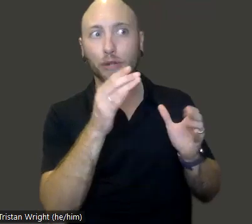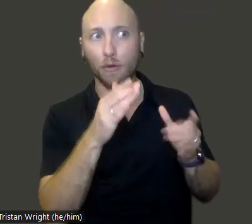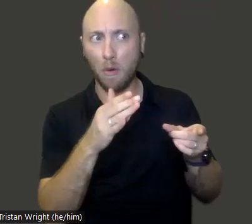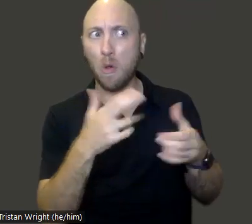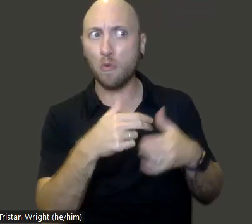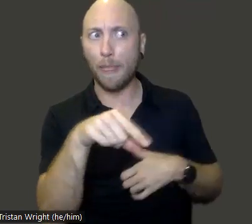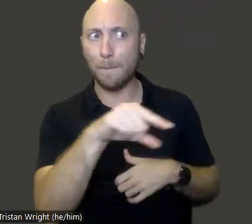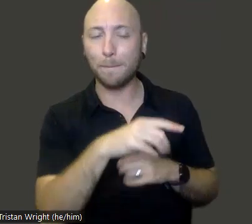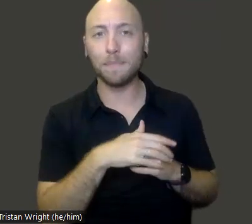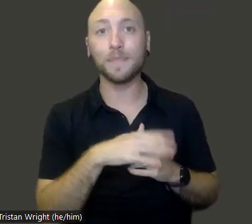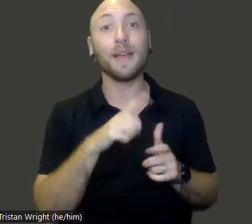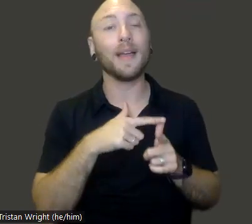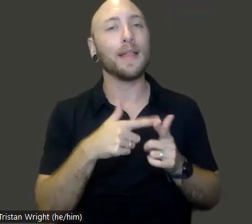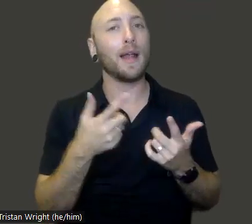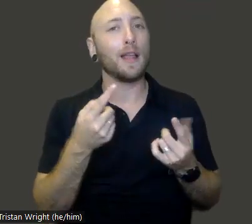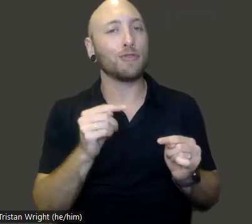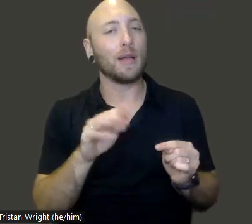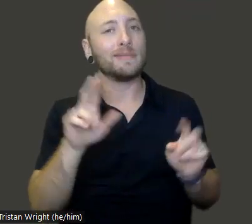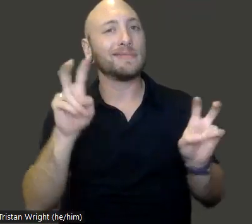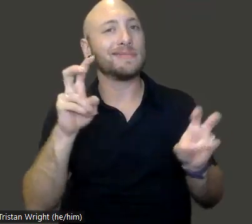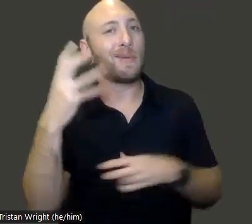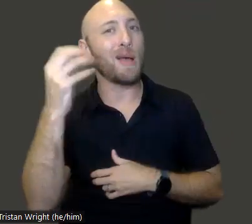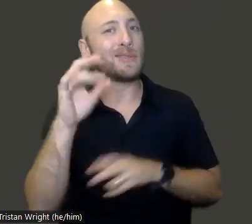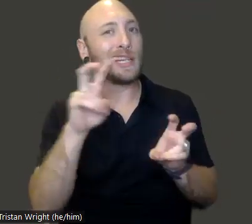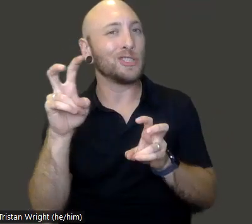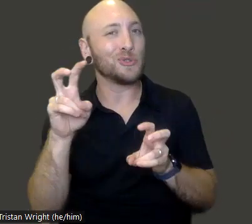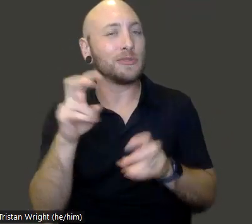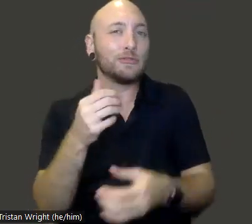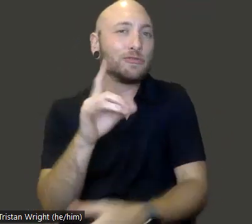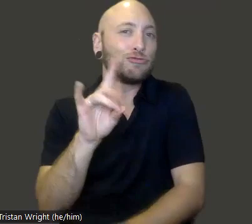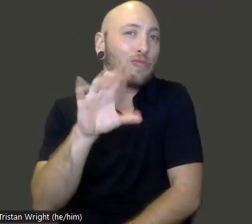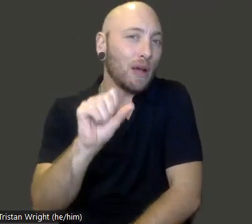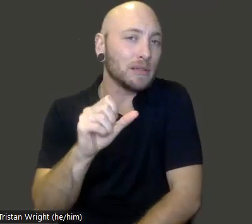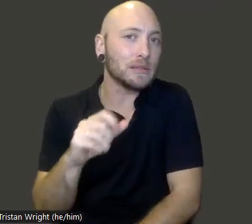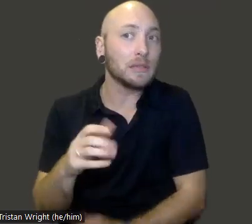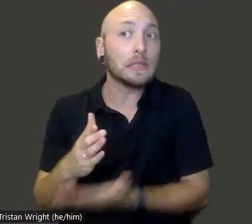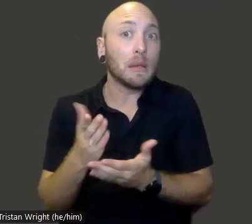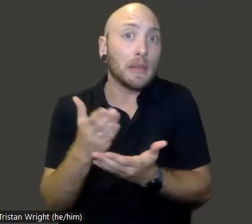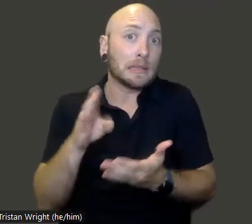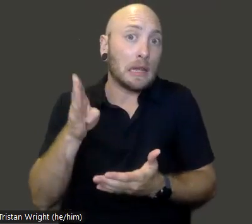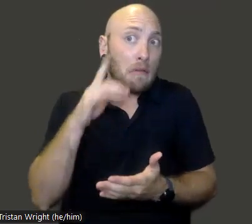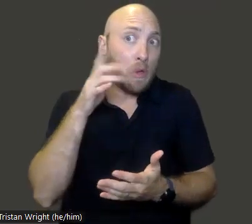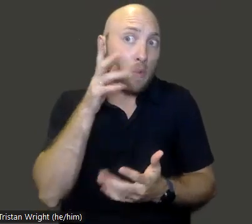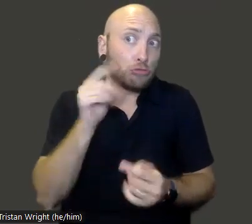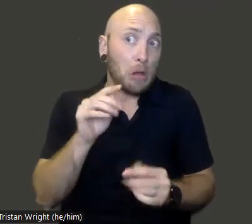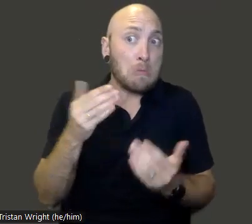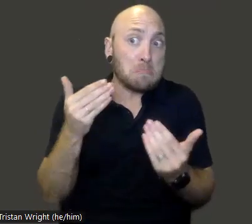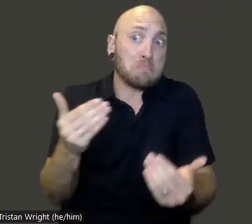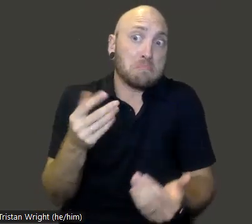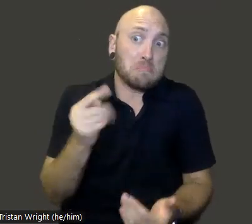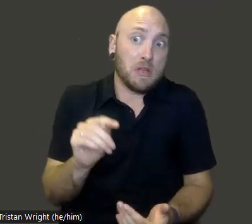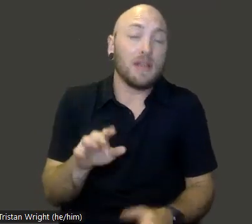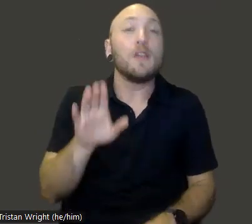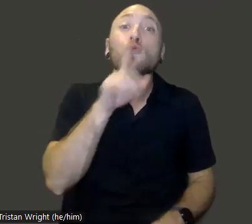out some outside issues as well, and stuff that I never thought I would do, but you know, if it